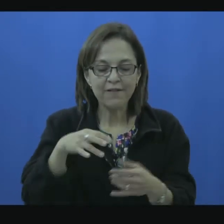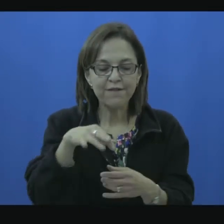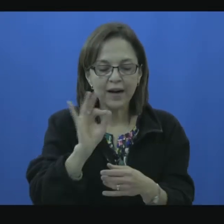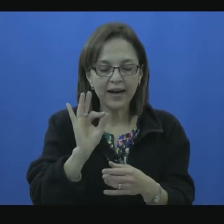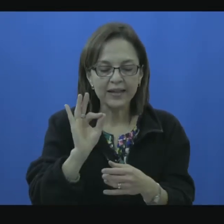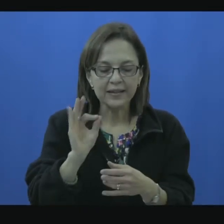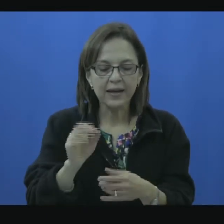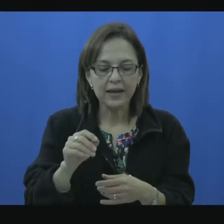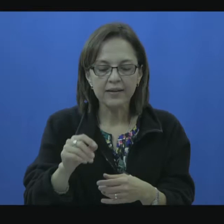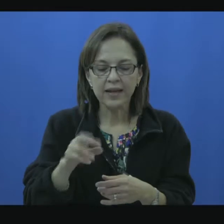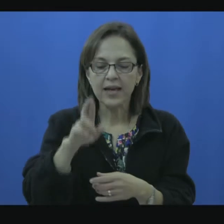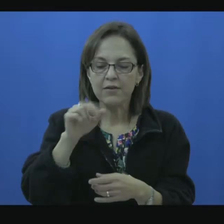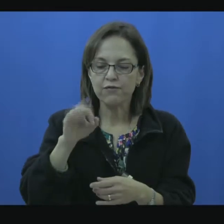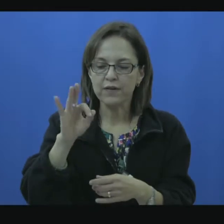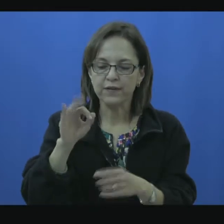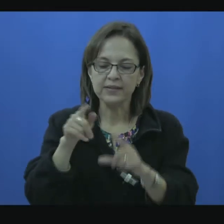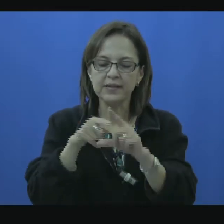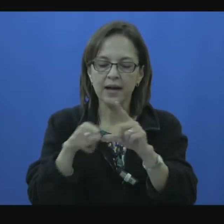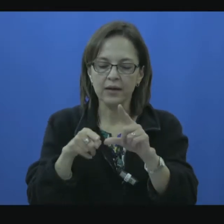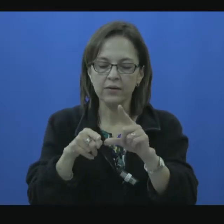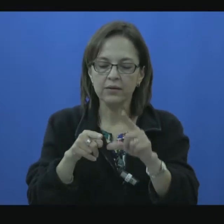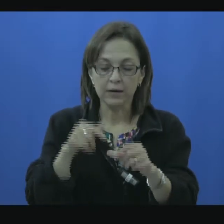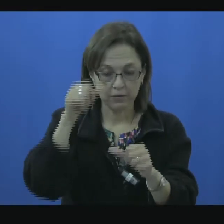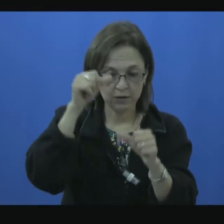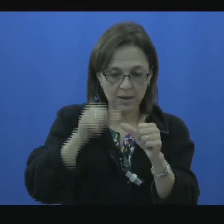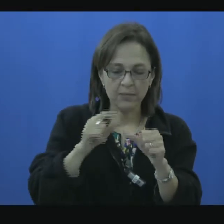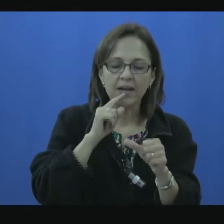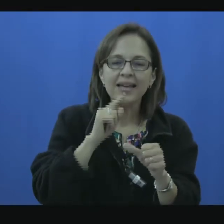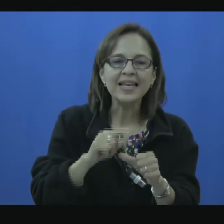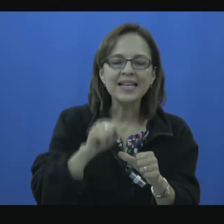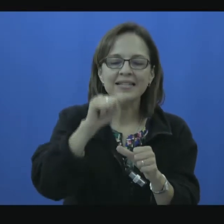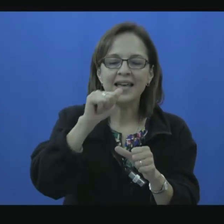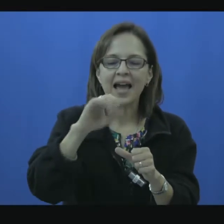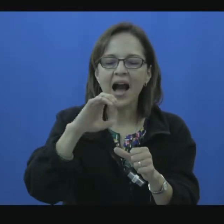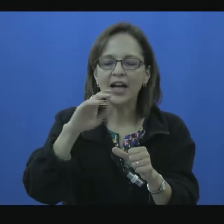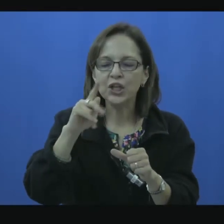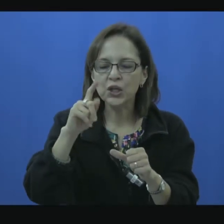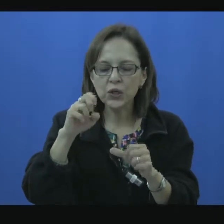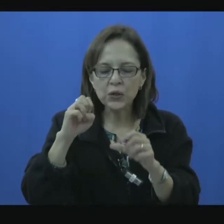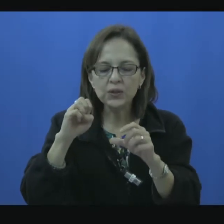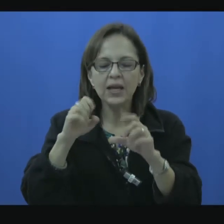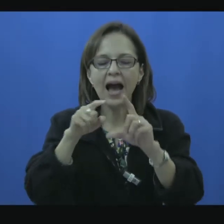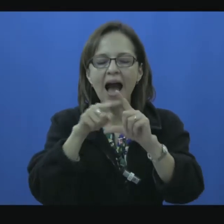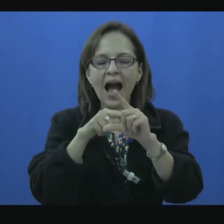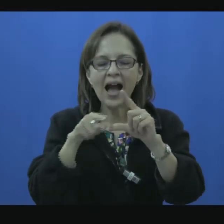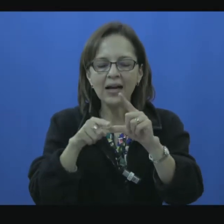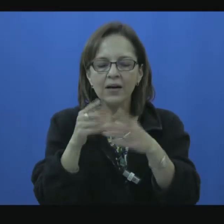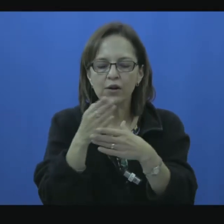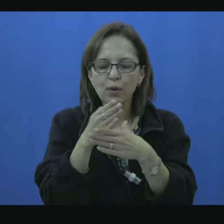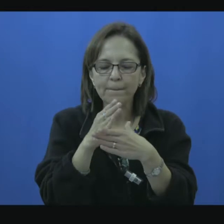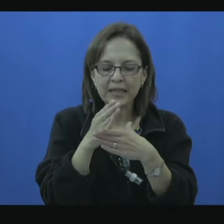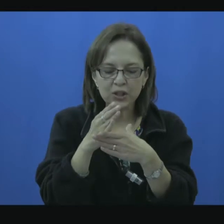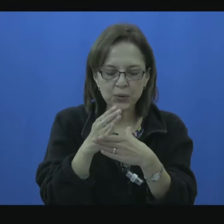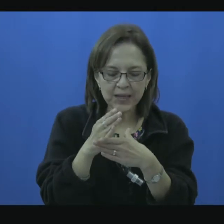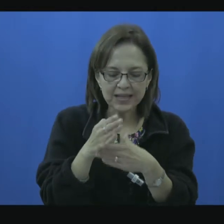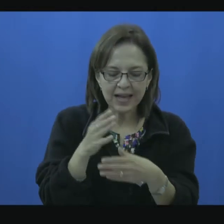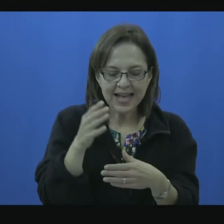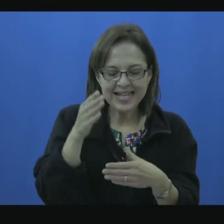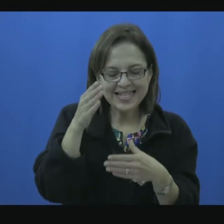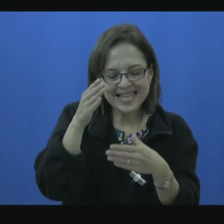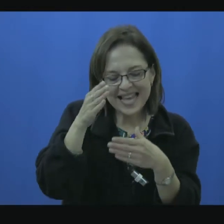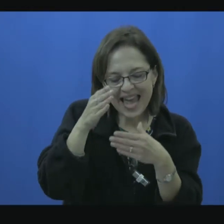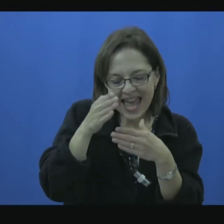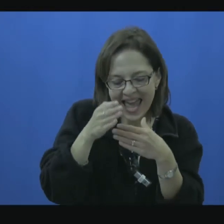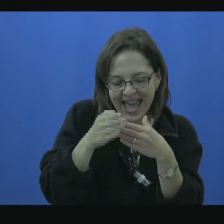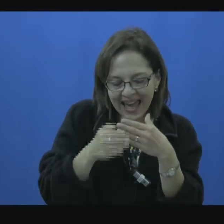Now find the reference angle. Remember, is the acute angle between